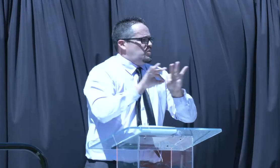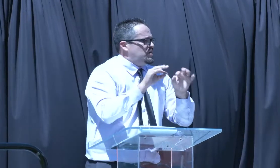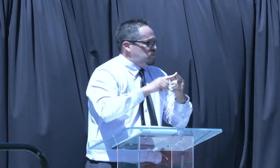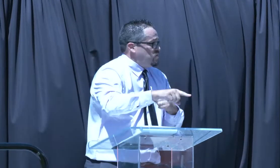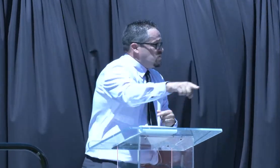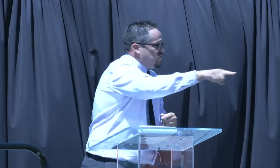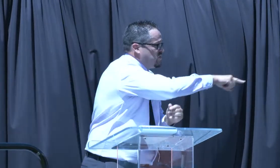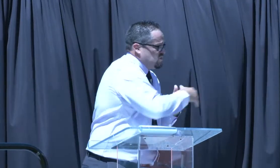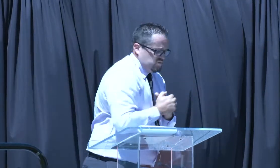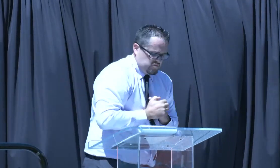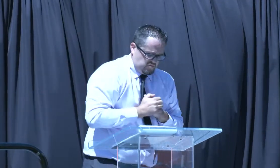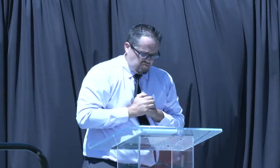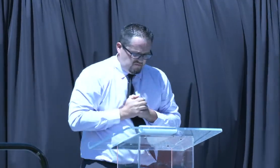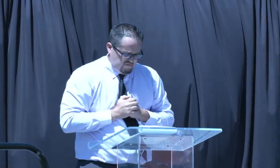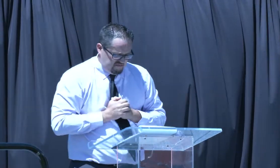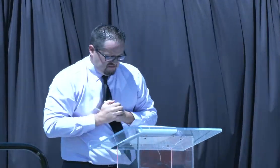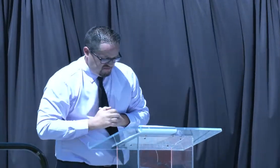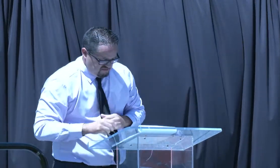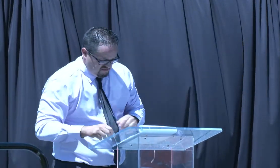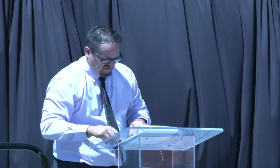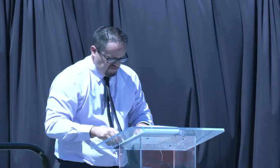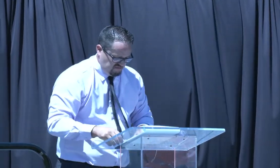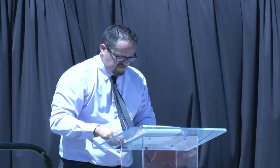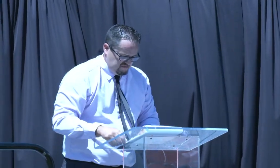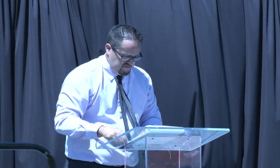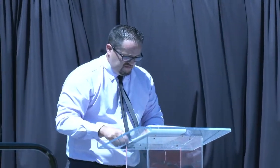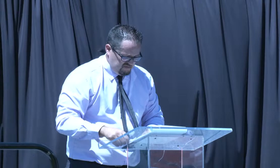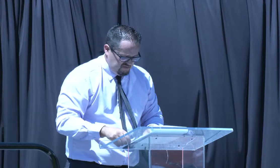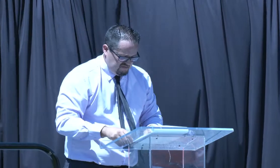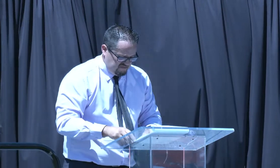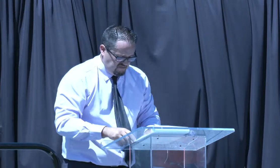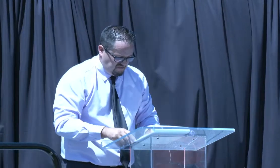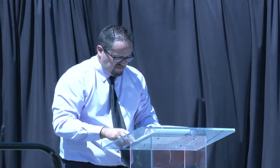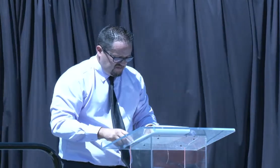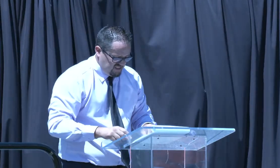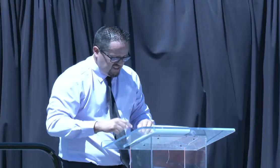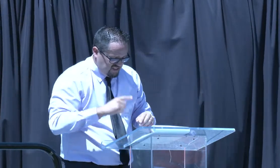Just like you, and I hope it is for you as well.